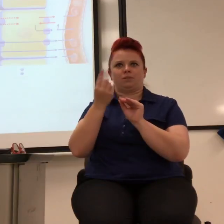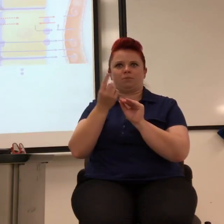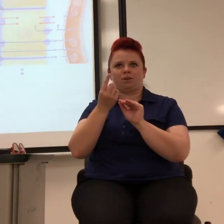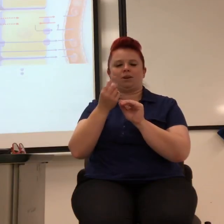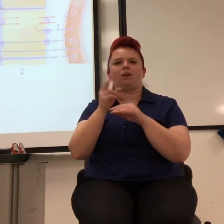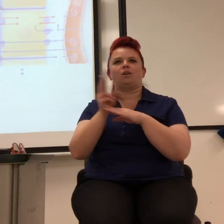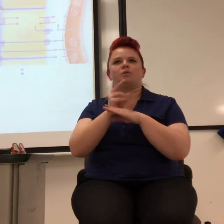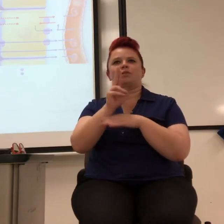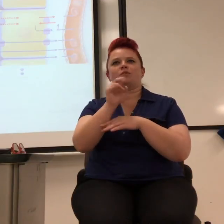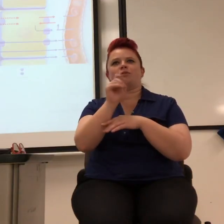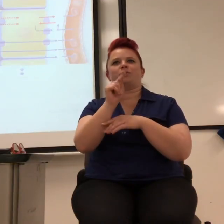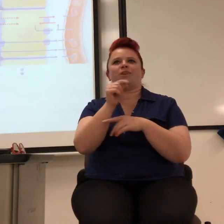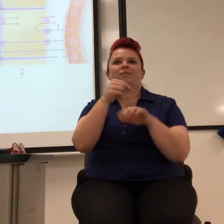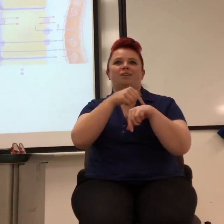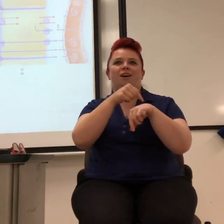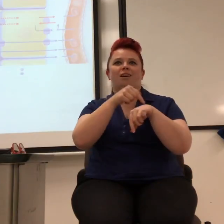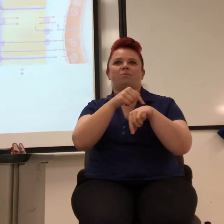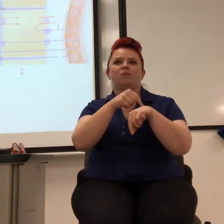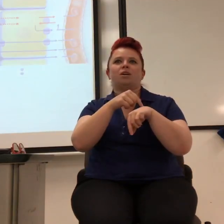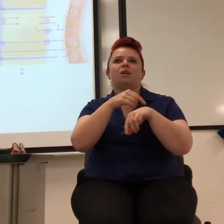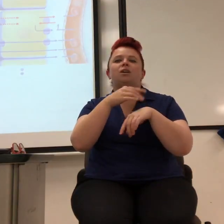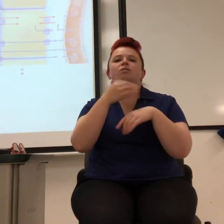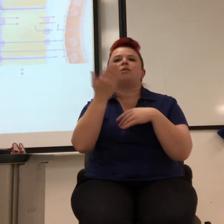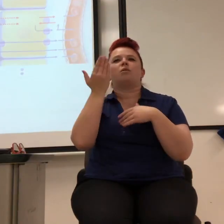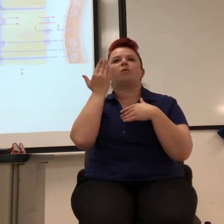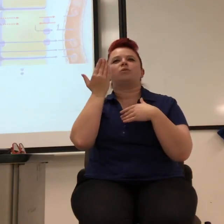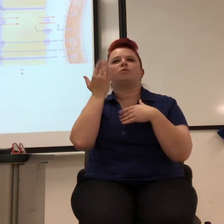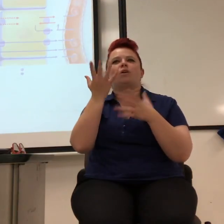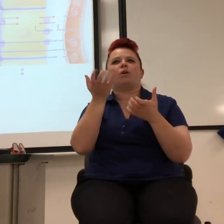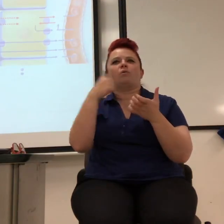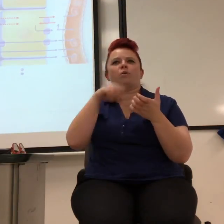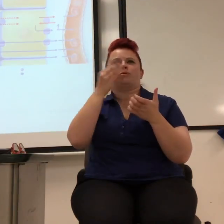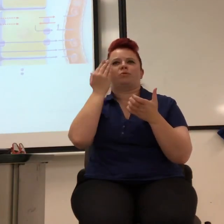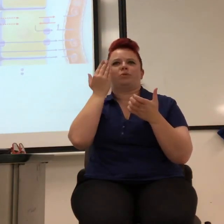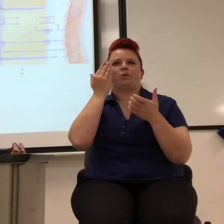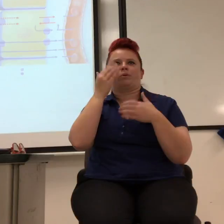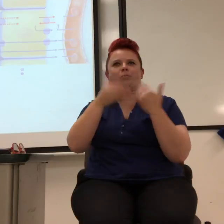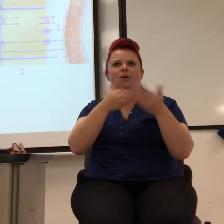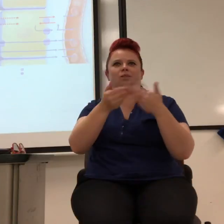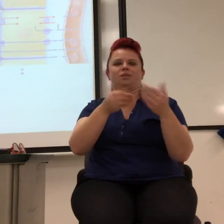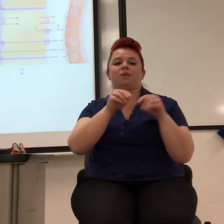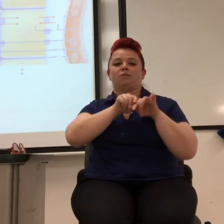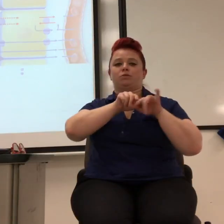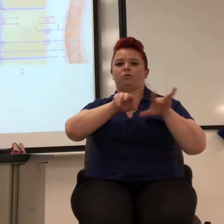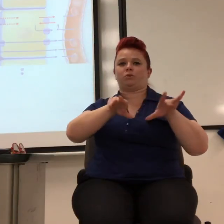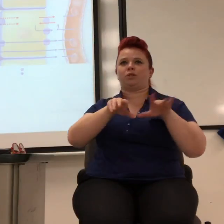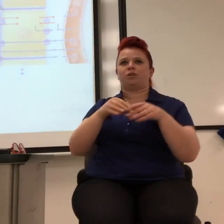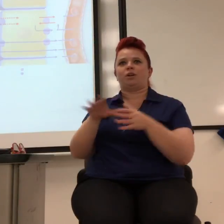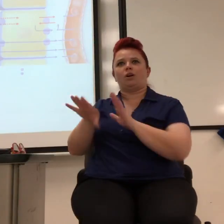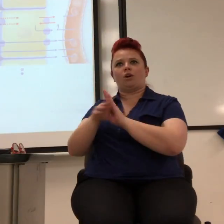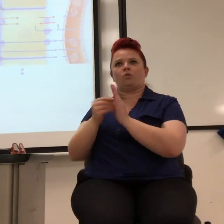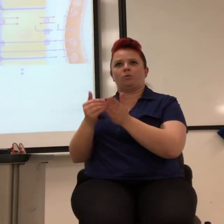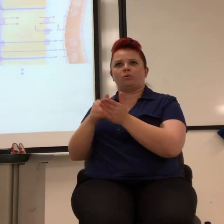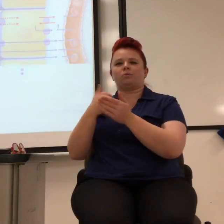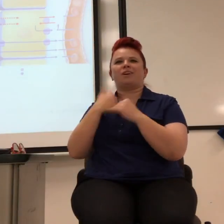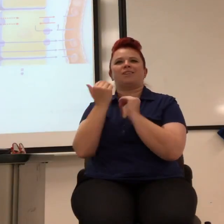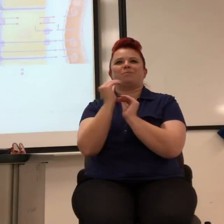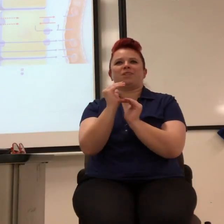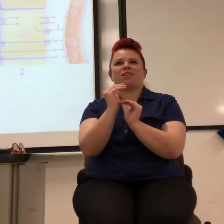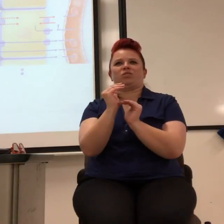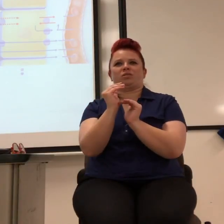time. And what I want you to know is the processes of secretion and reabsorption have limitations. They